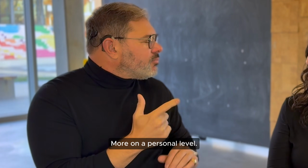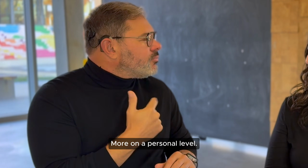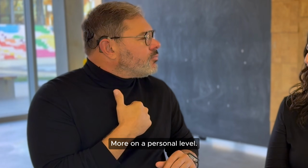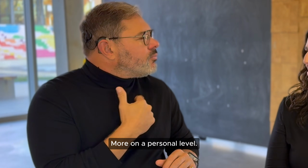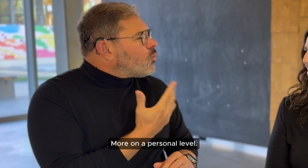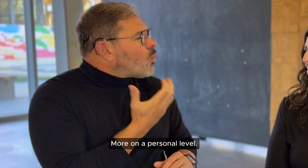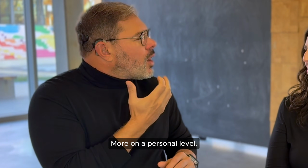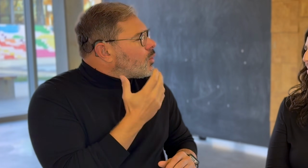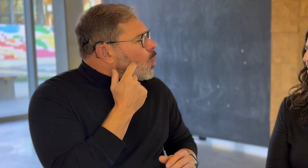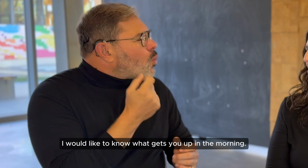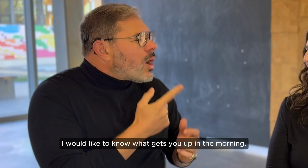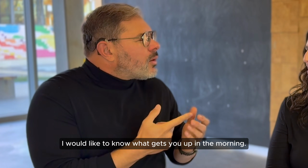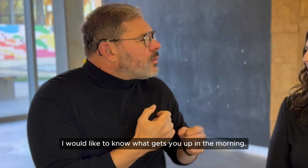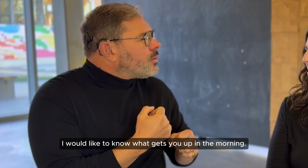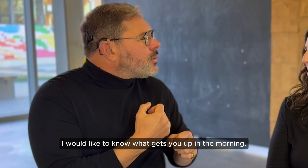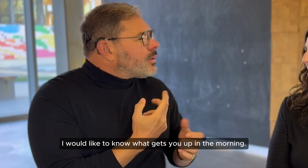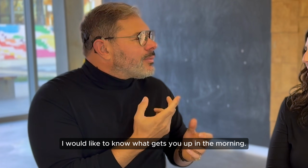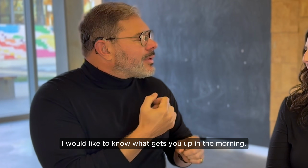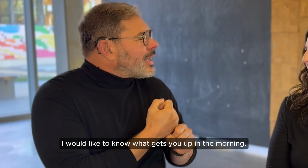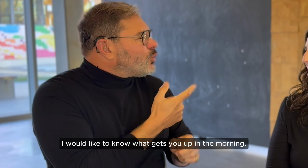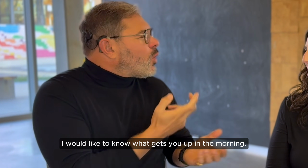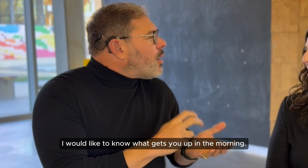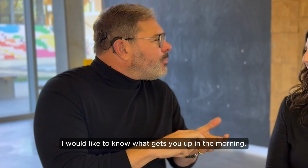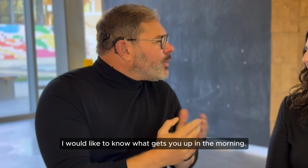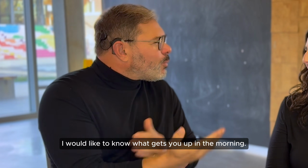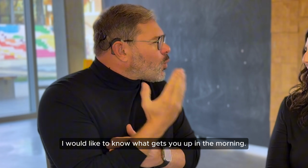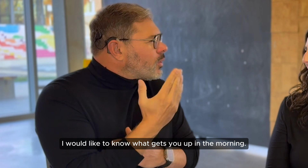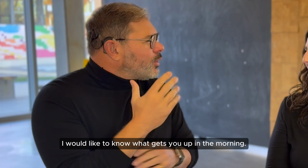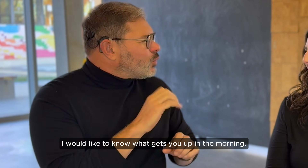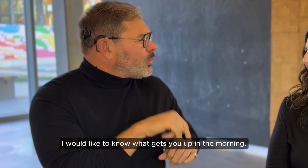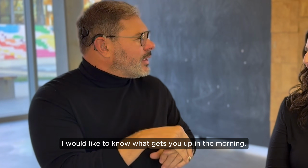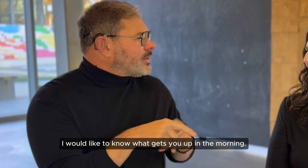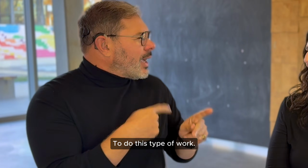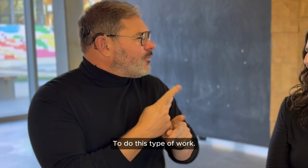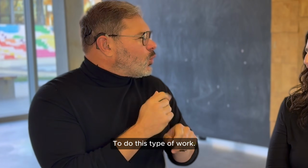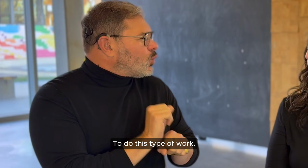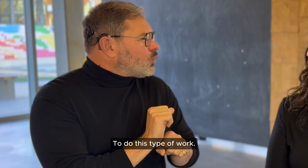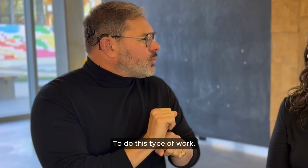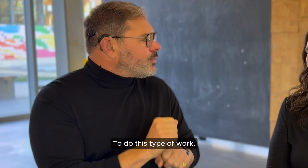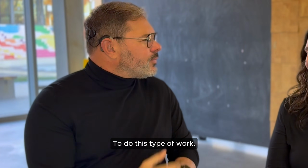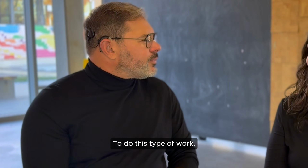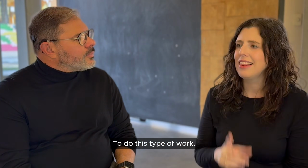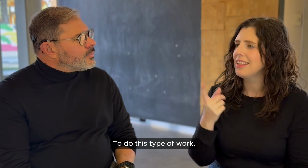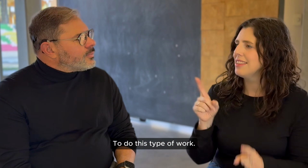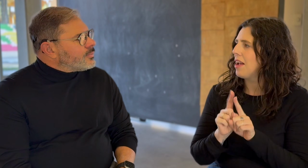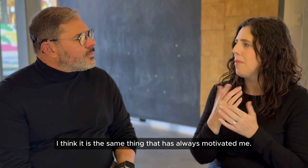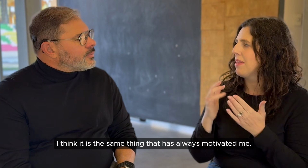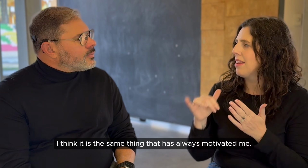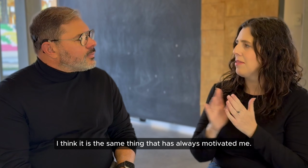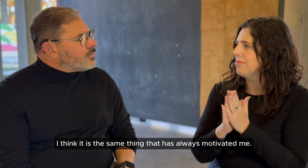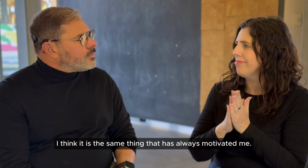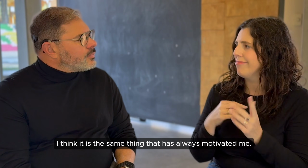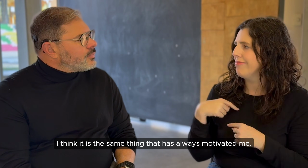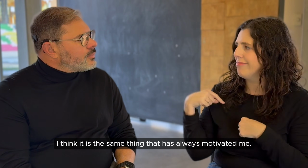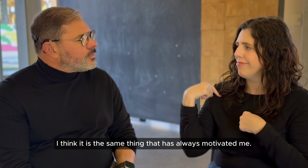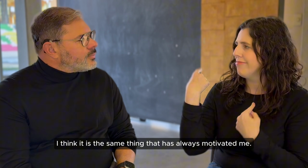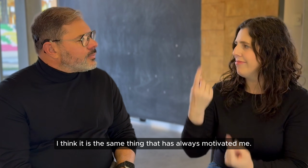personal level. Kind of want to know what gets you up in the morning to do this type of work. I think the same thing that's